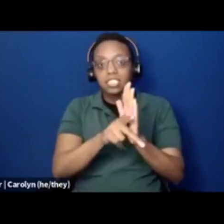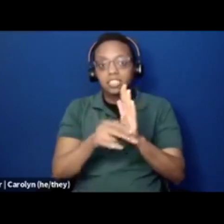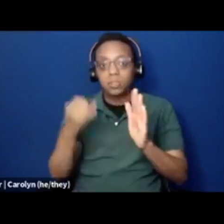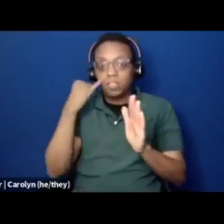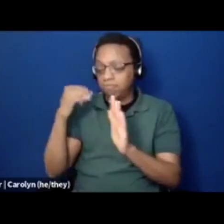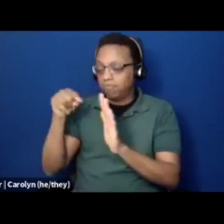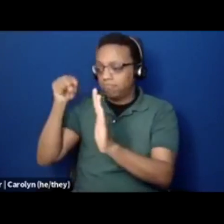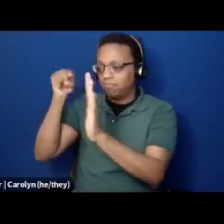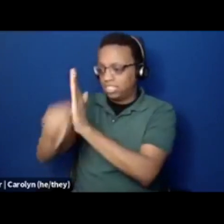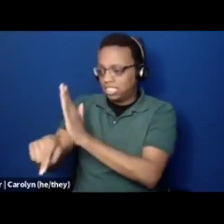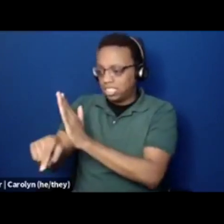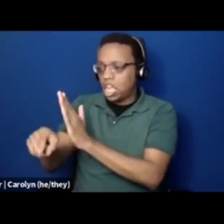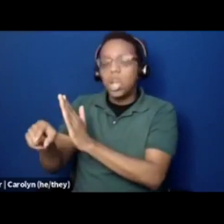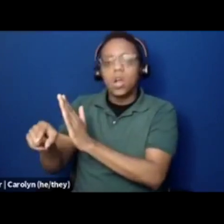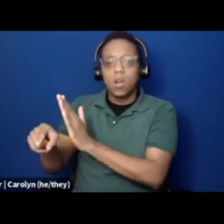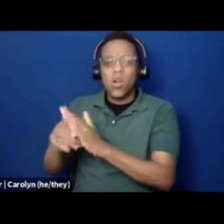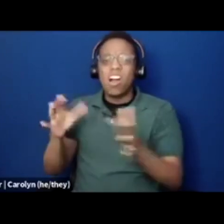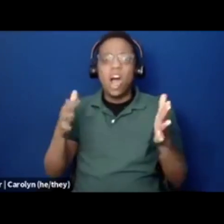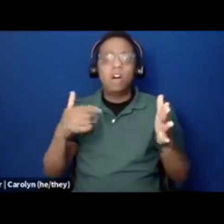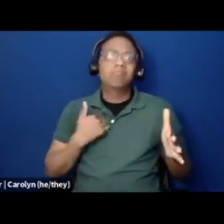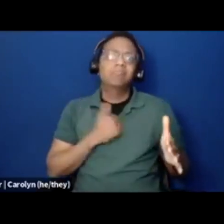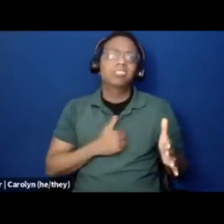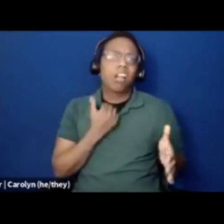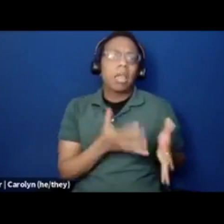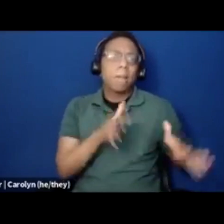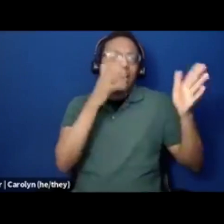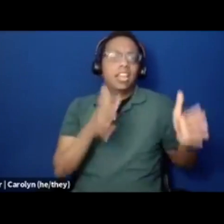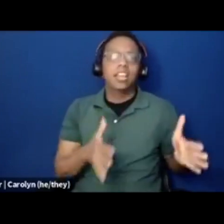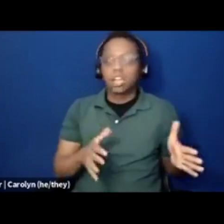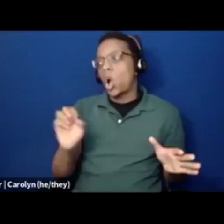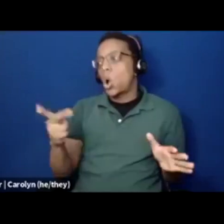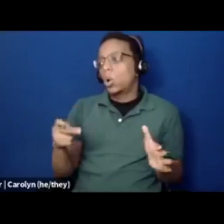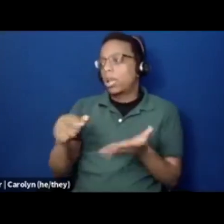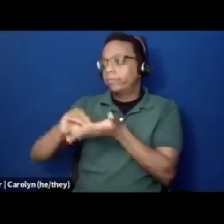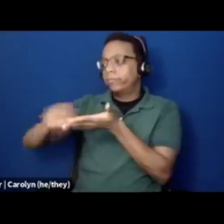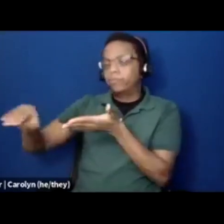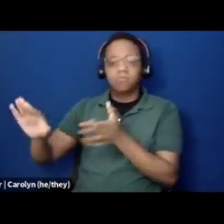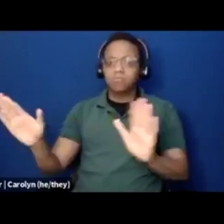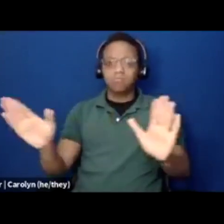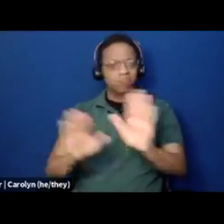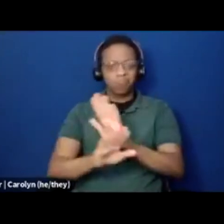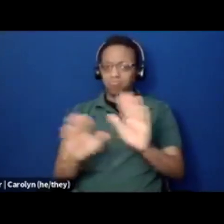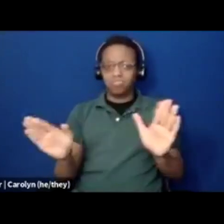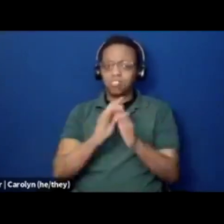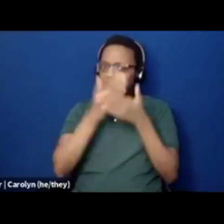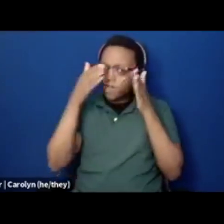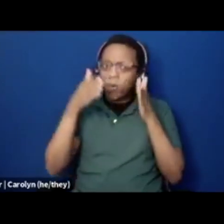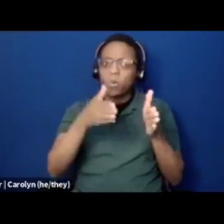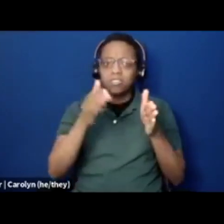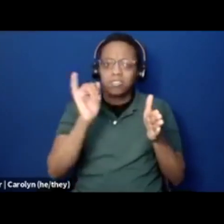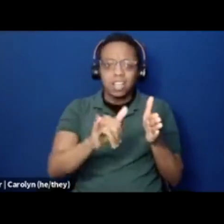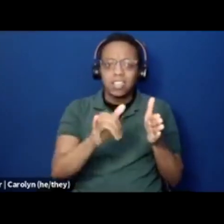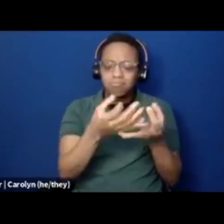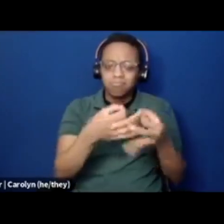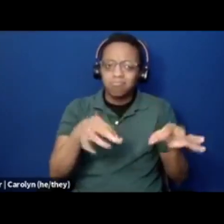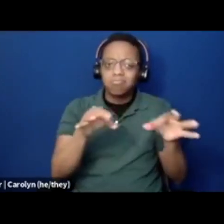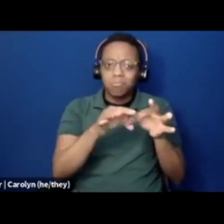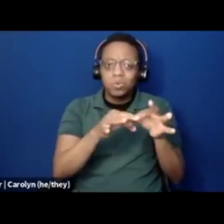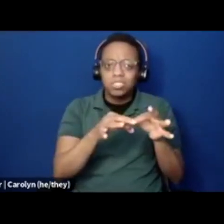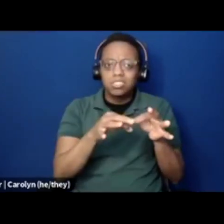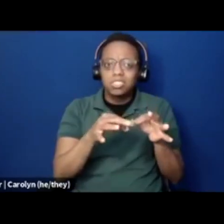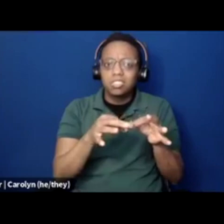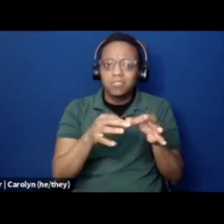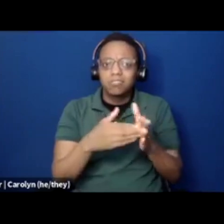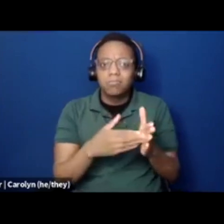like this. We have to be paying attention to elected officials who want to push these off the House floor, right? We have